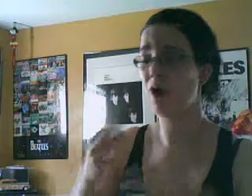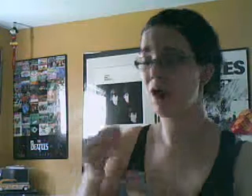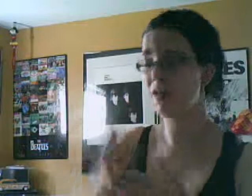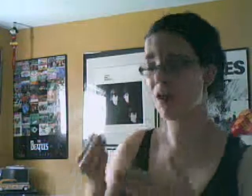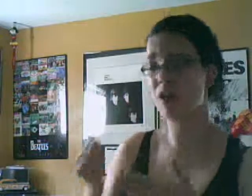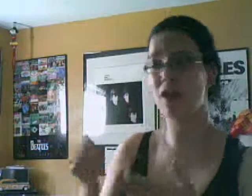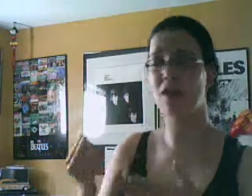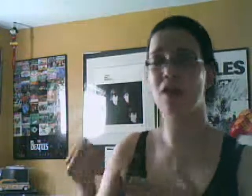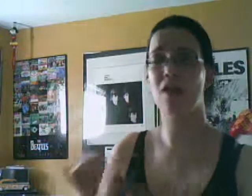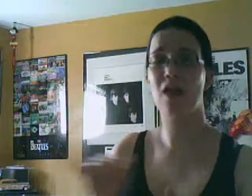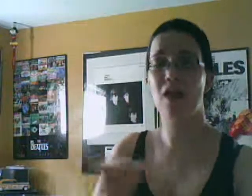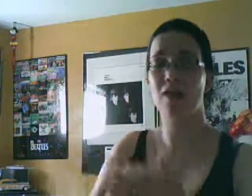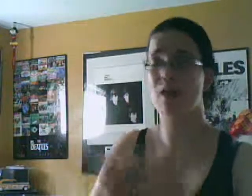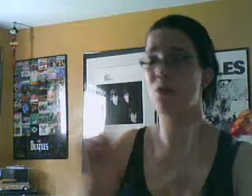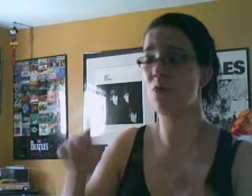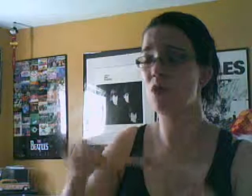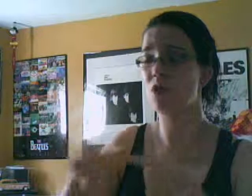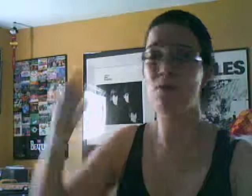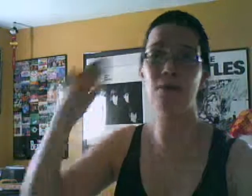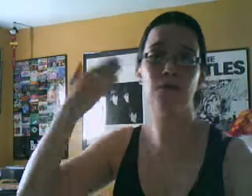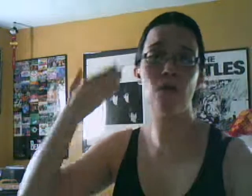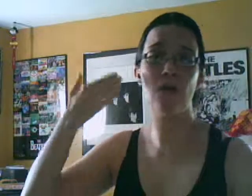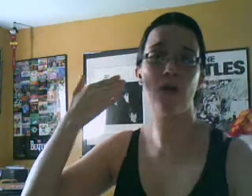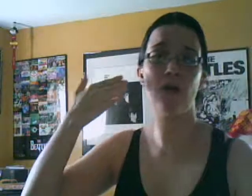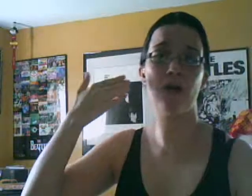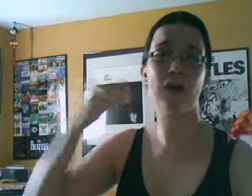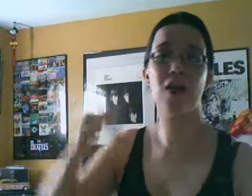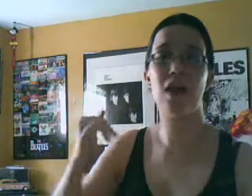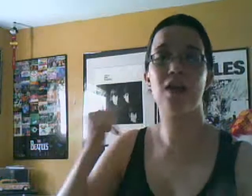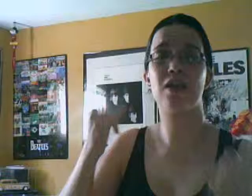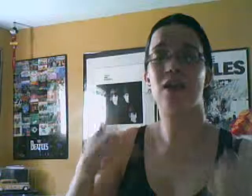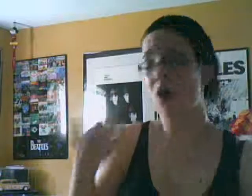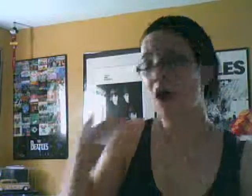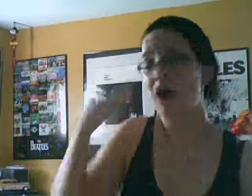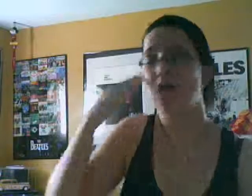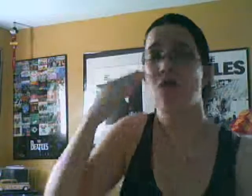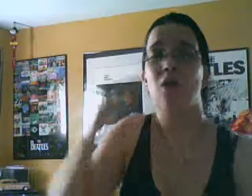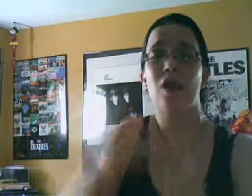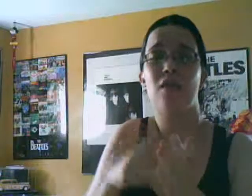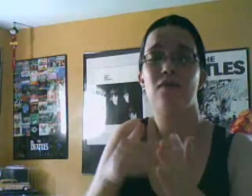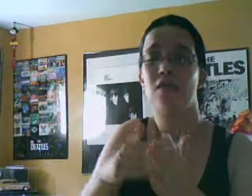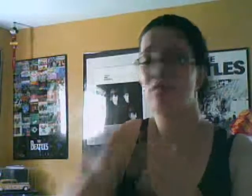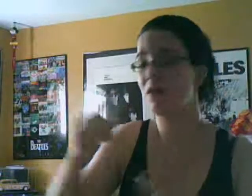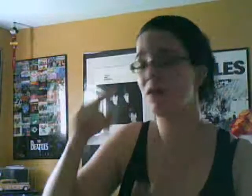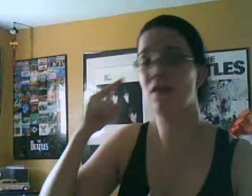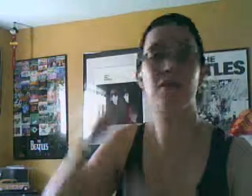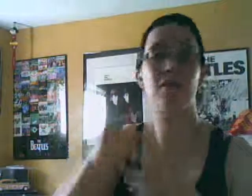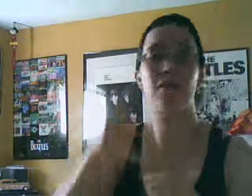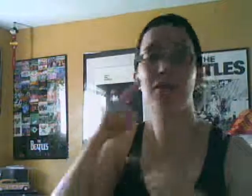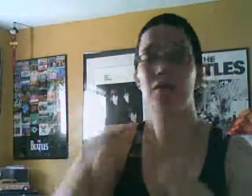and things that went before I know I'll never lose affection I I'll lose affection In